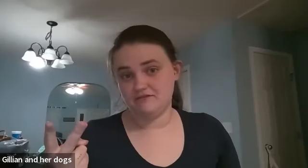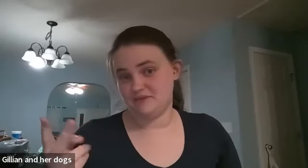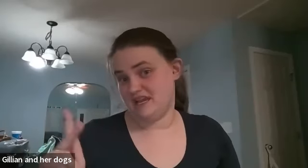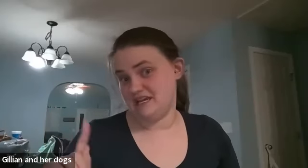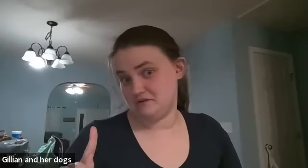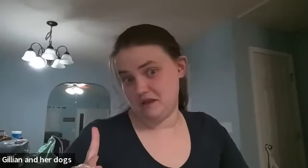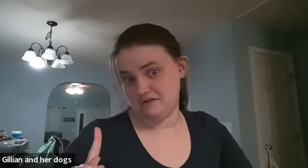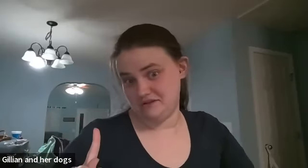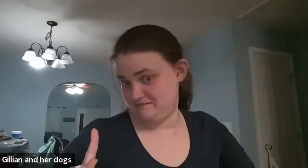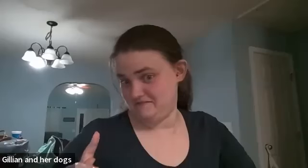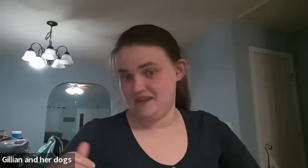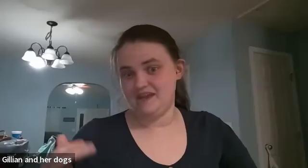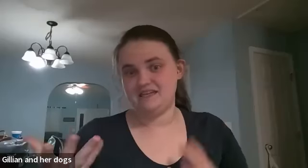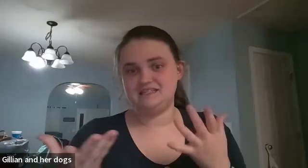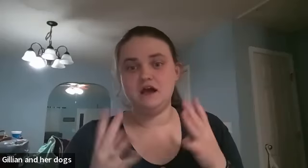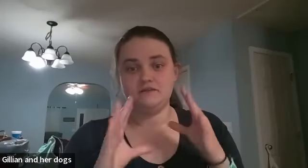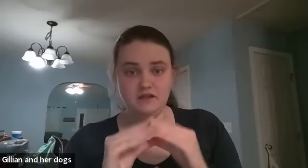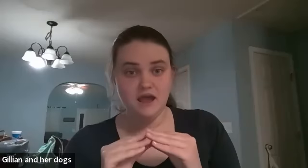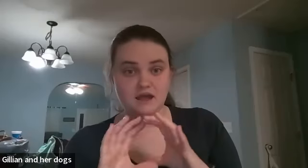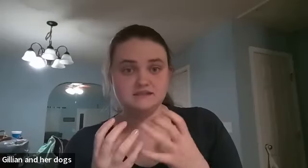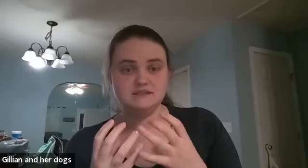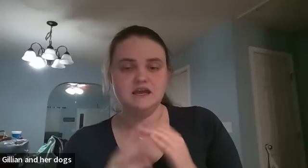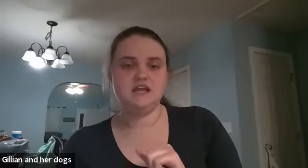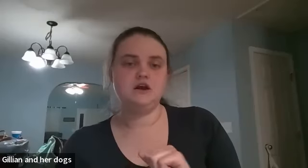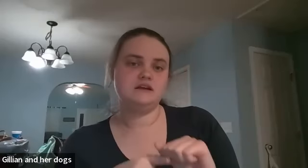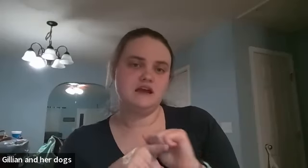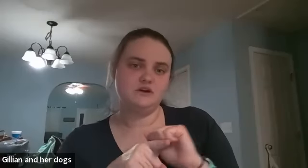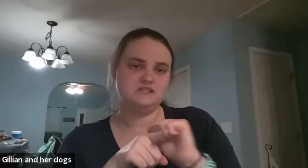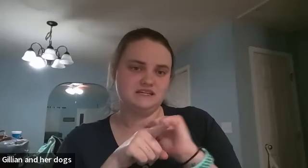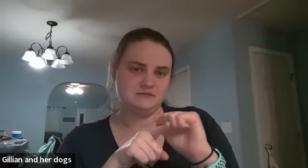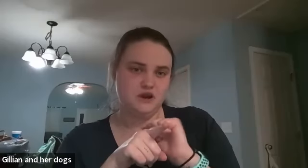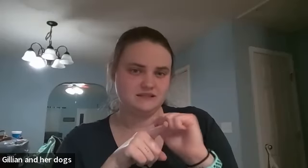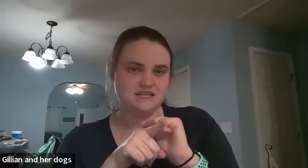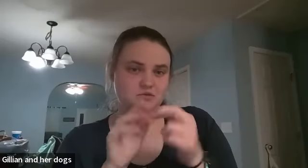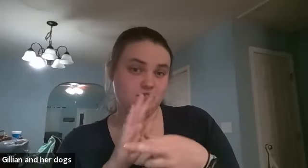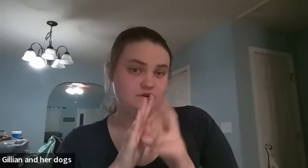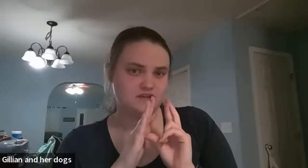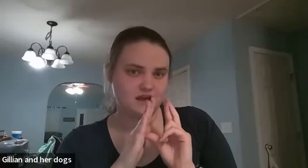Miss Katie's okay with it, is still have class and y'all can have that almost like as a practice time and review time.